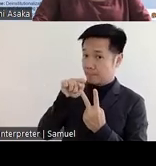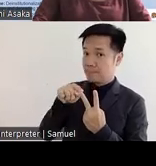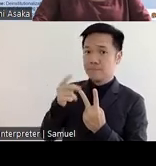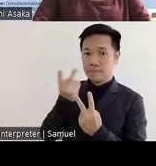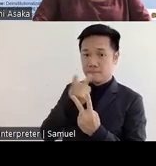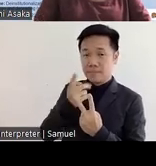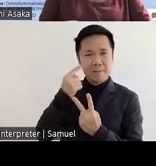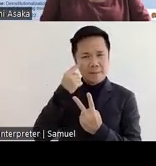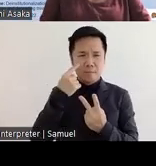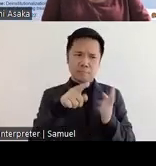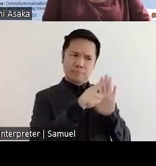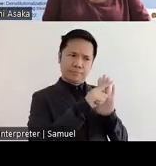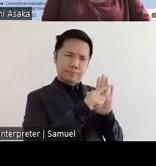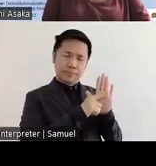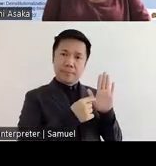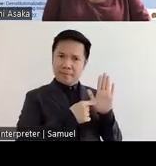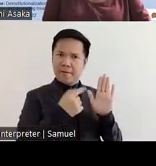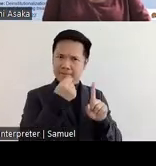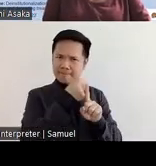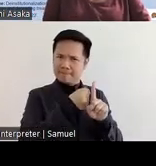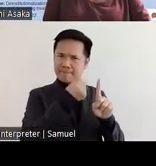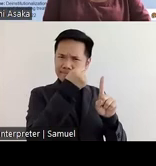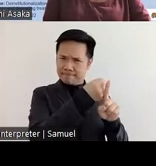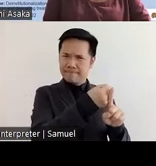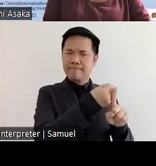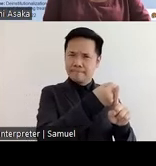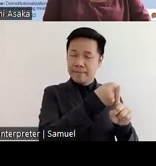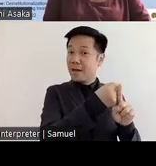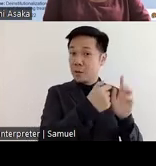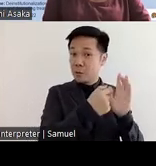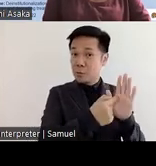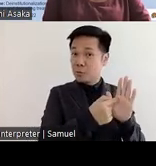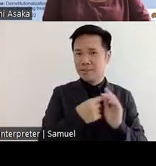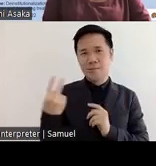principles that they based their movement on, and I would like to introduce them to you.